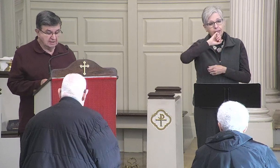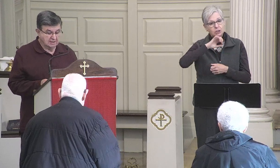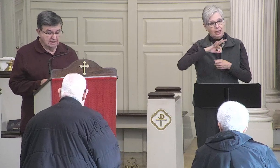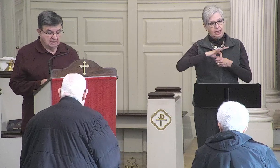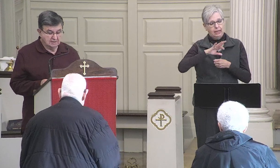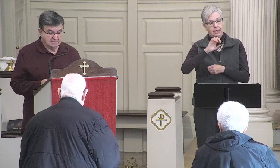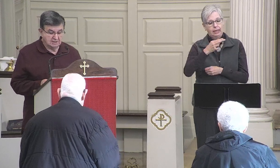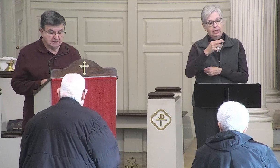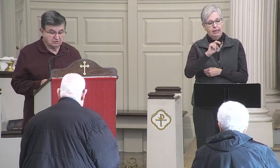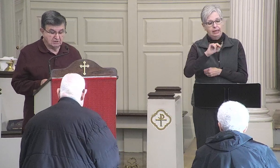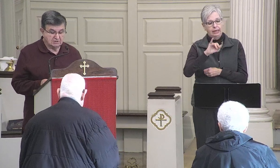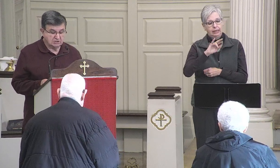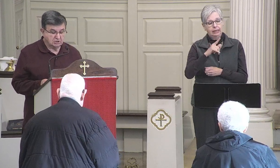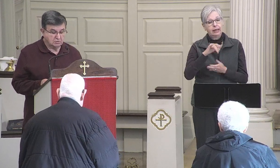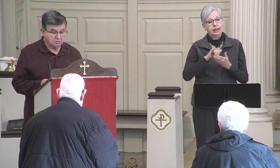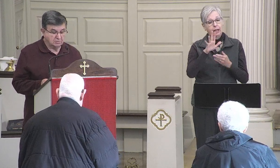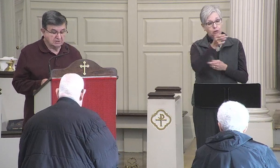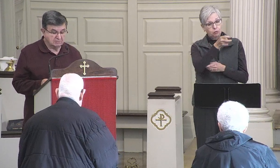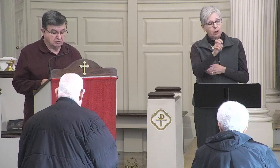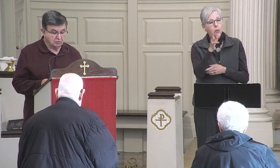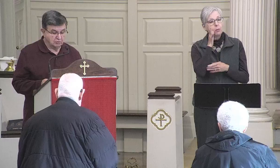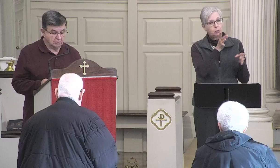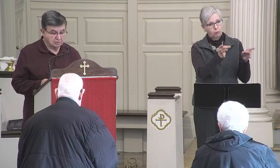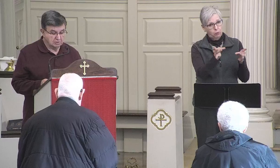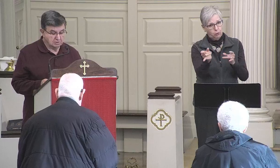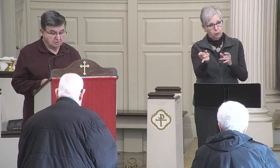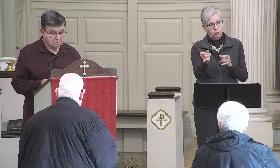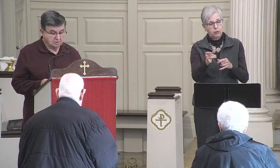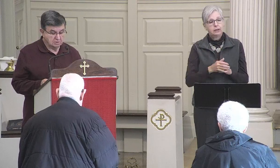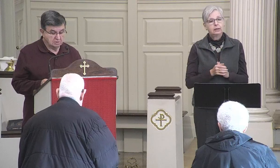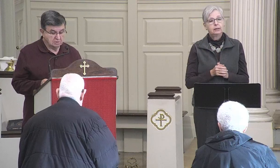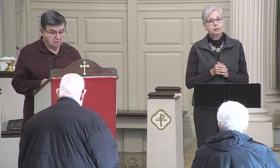Henning, that his transition will be smooth.